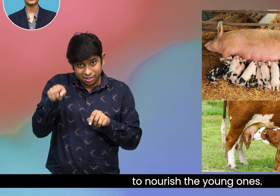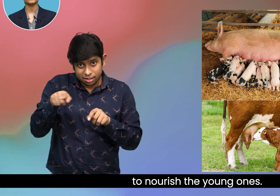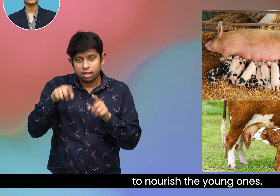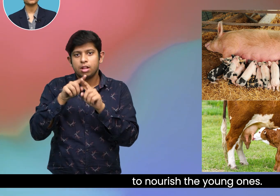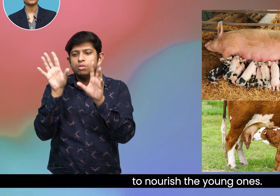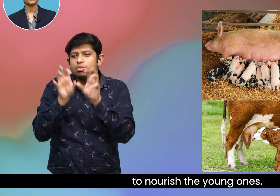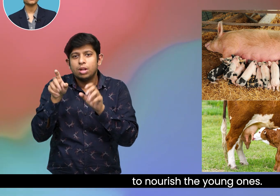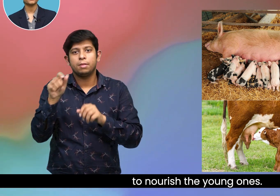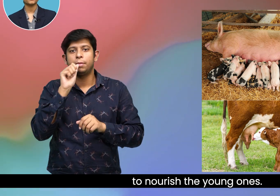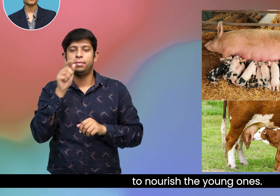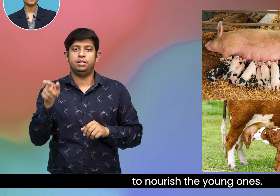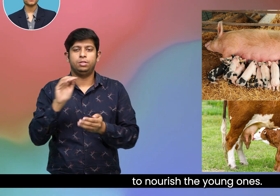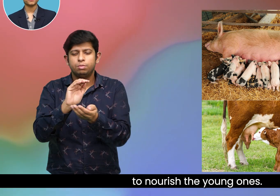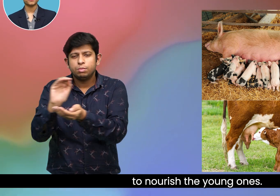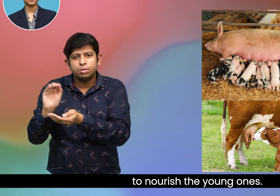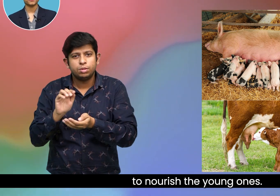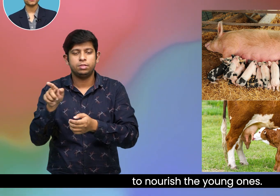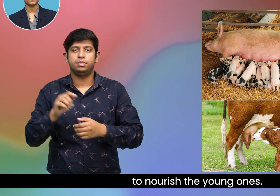ones.